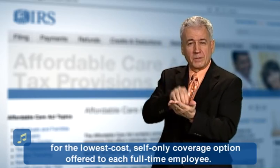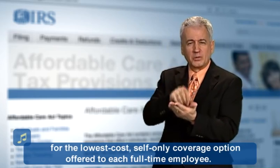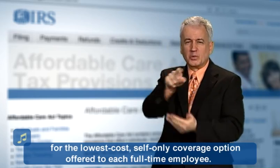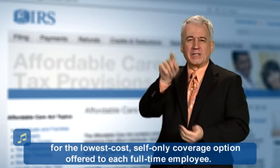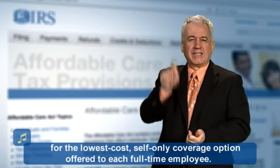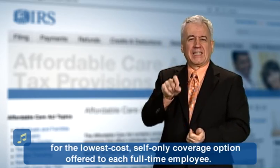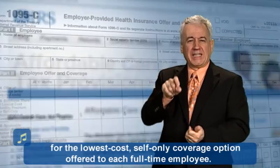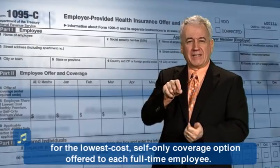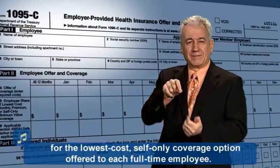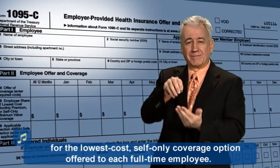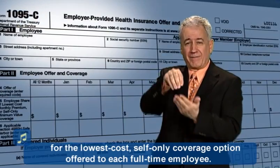full-time employee.